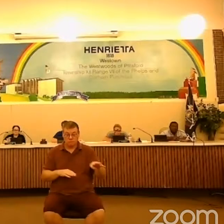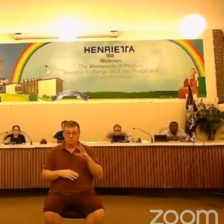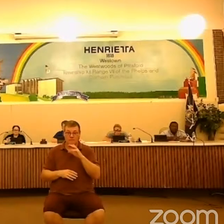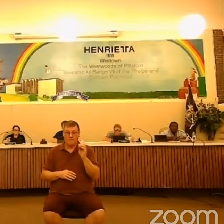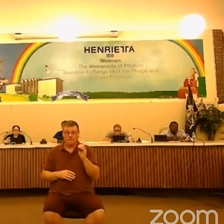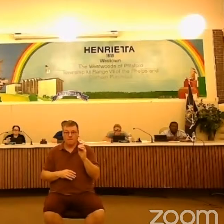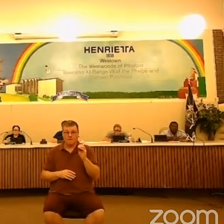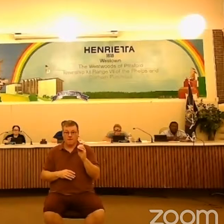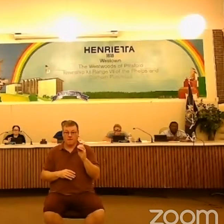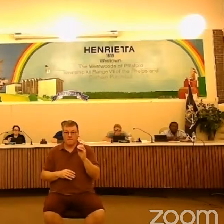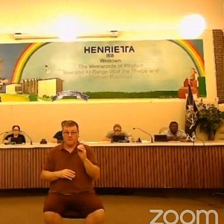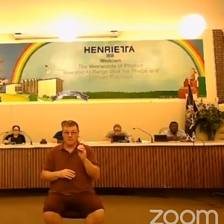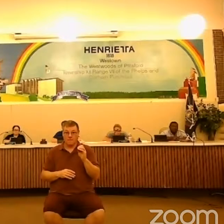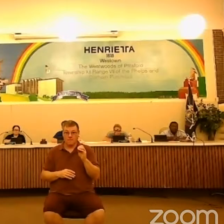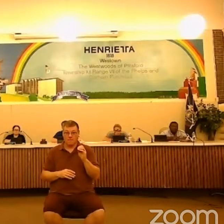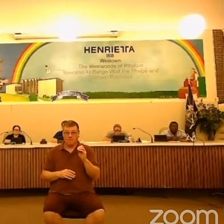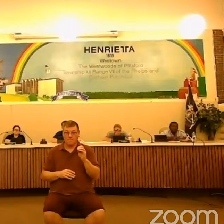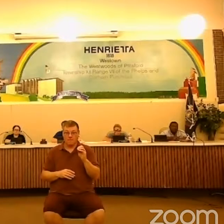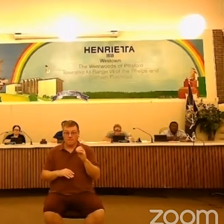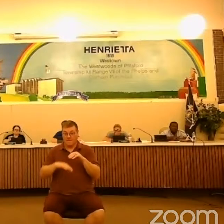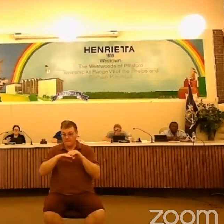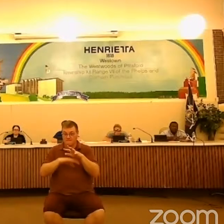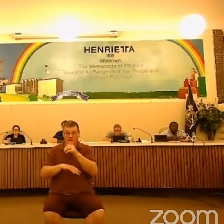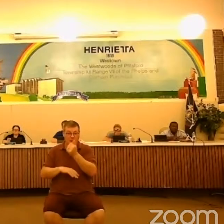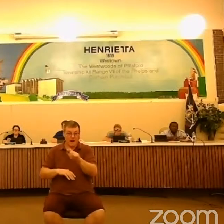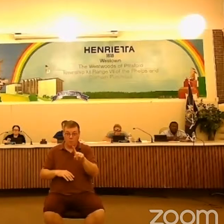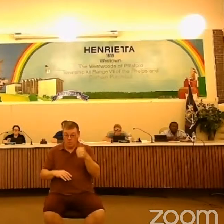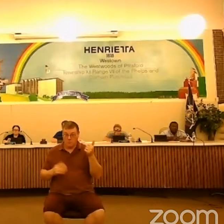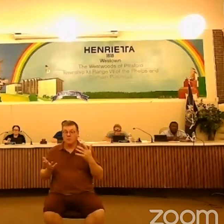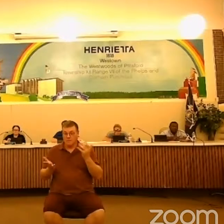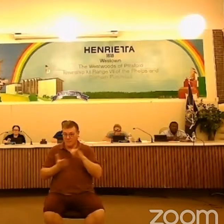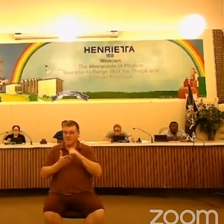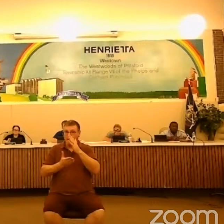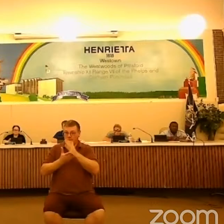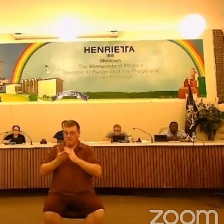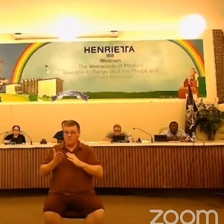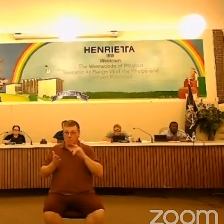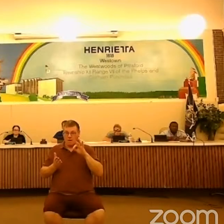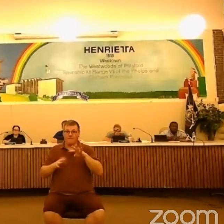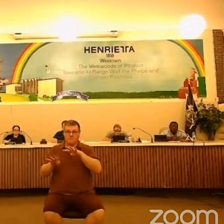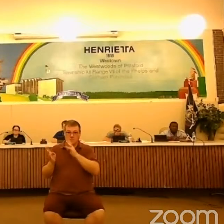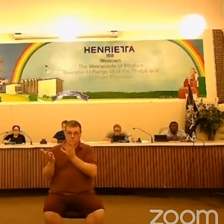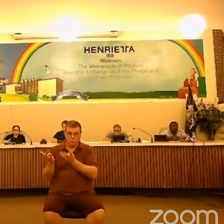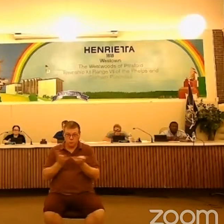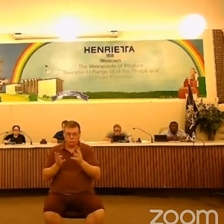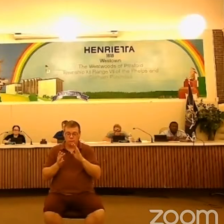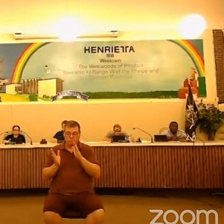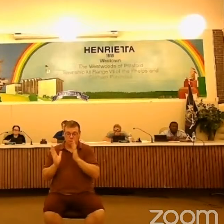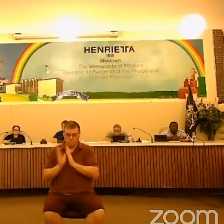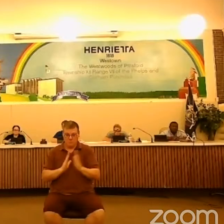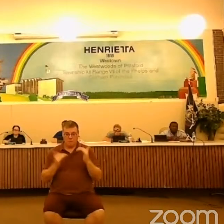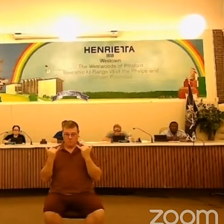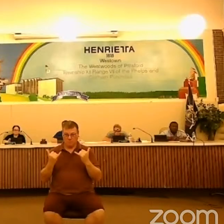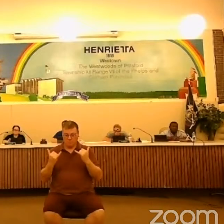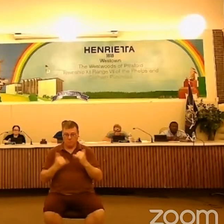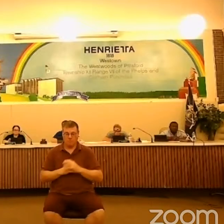and affect anybody else? That is part of the drainage plan. And so basically,